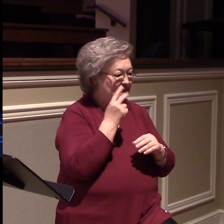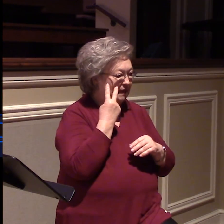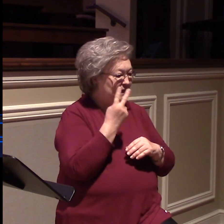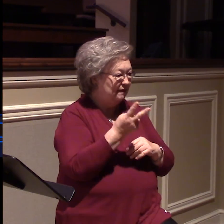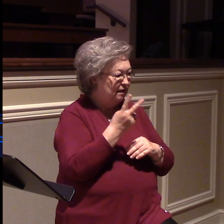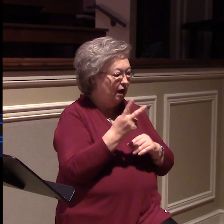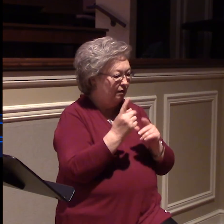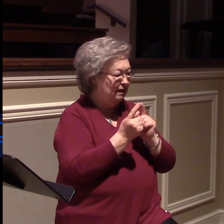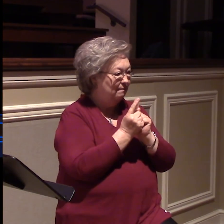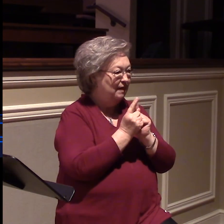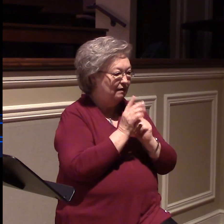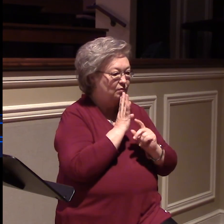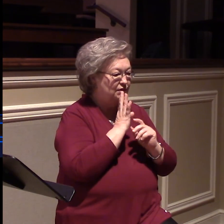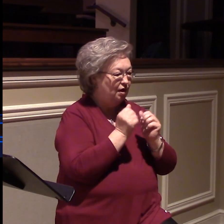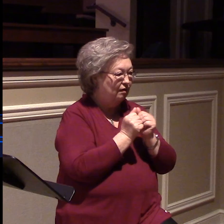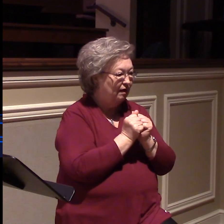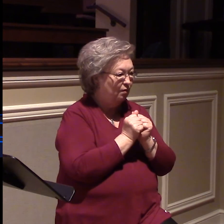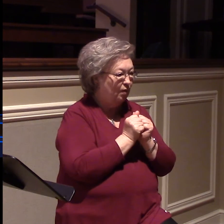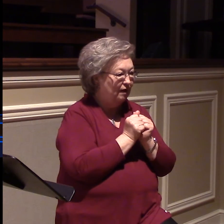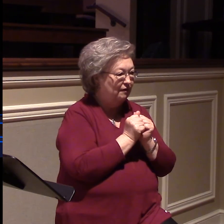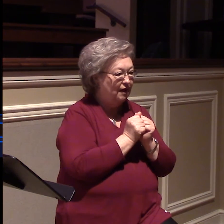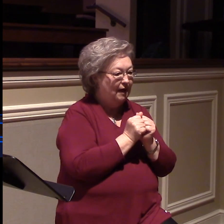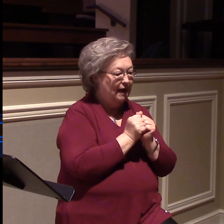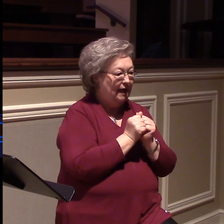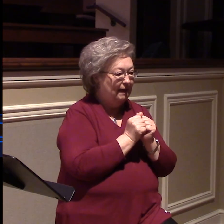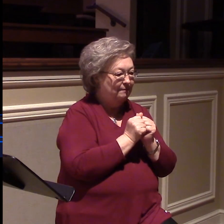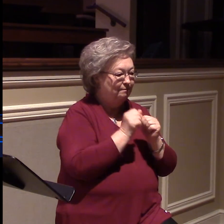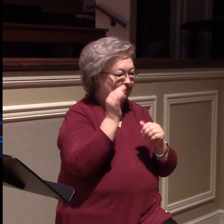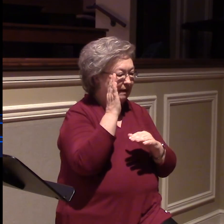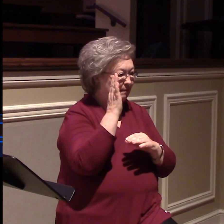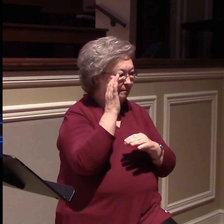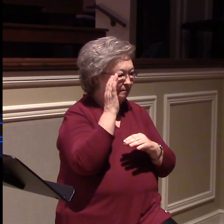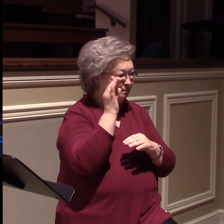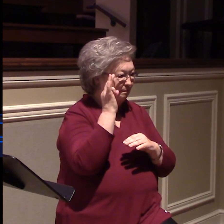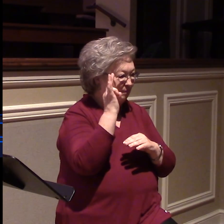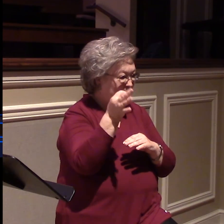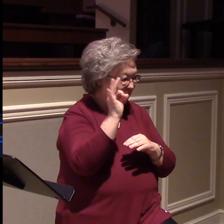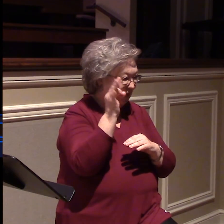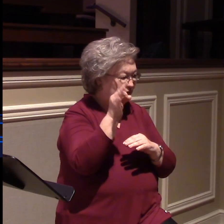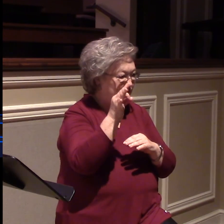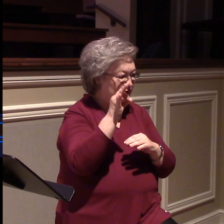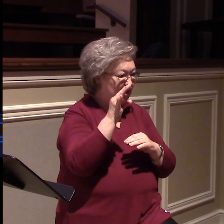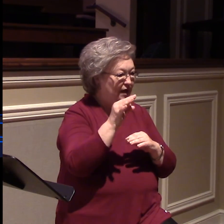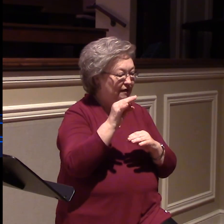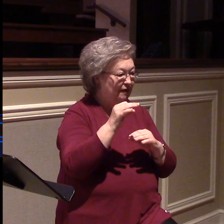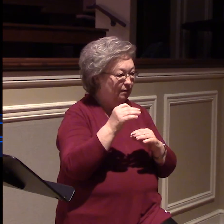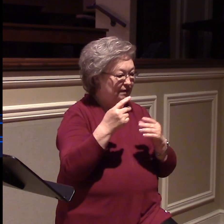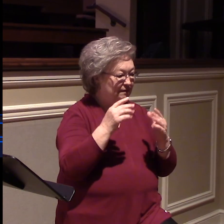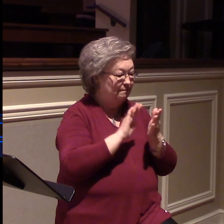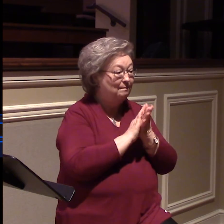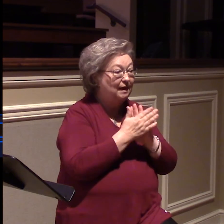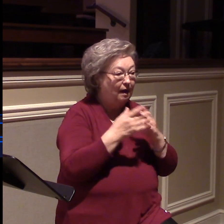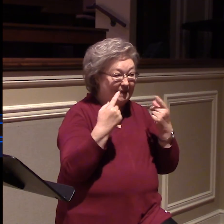and he was a hard charger and type A and no hair out of place and had the latest